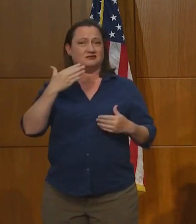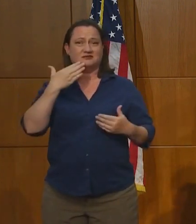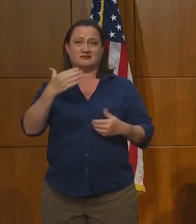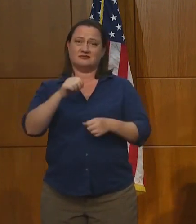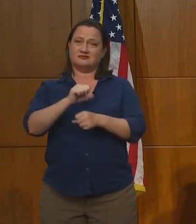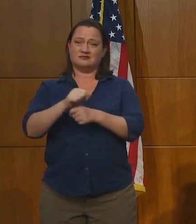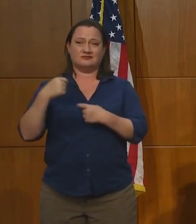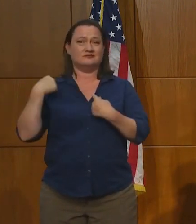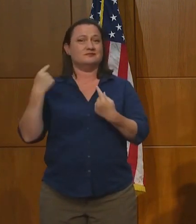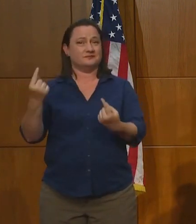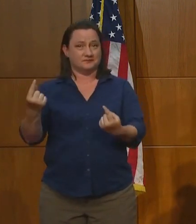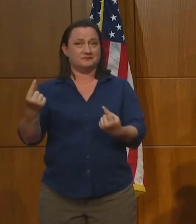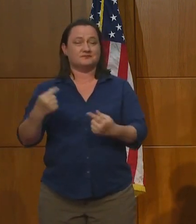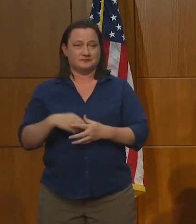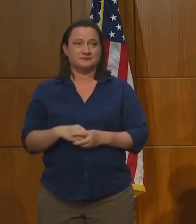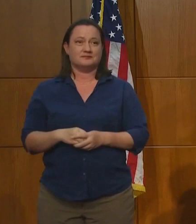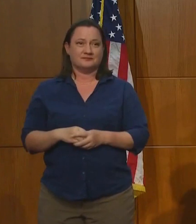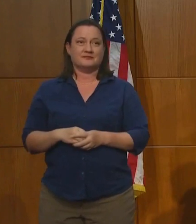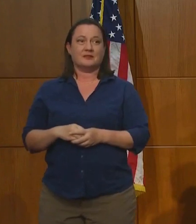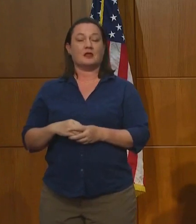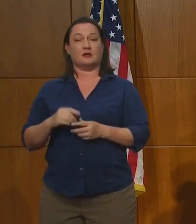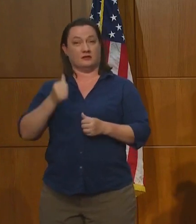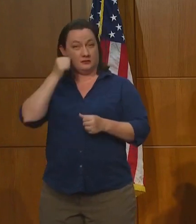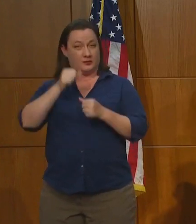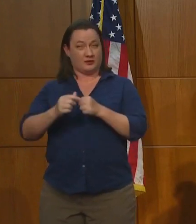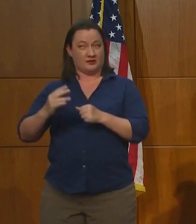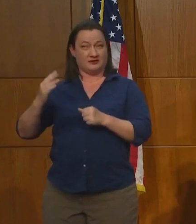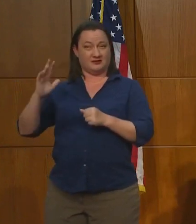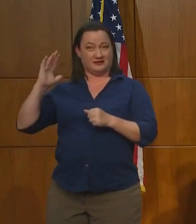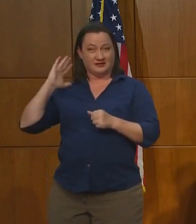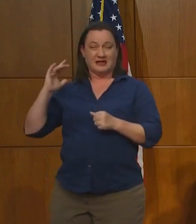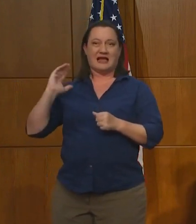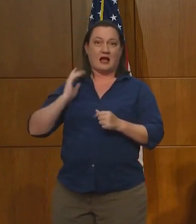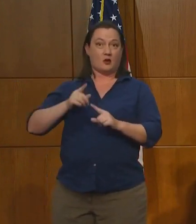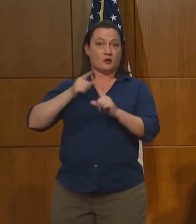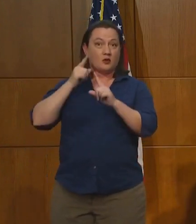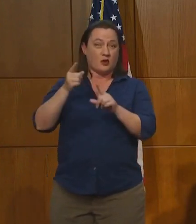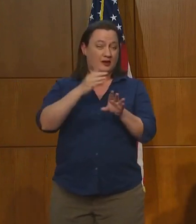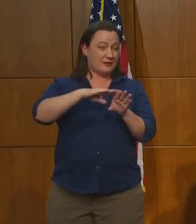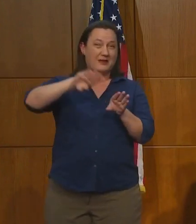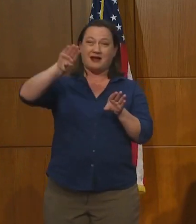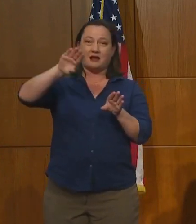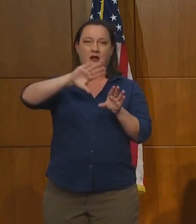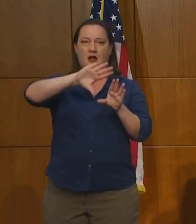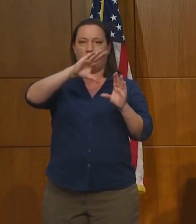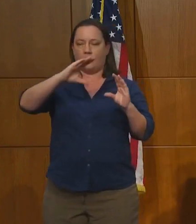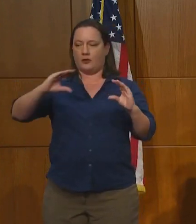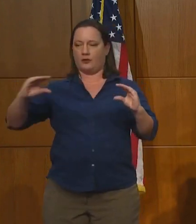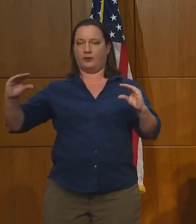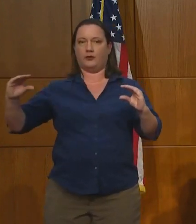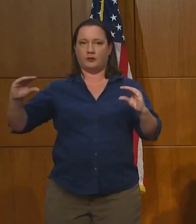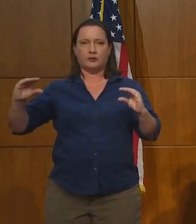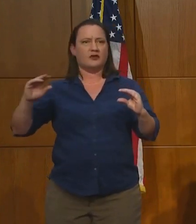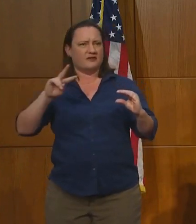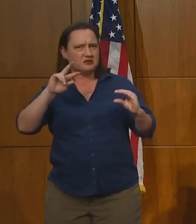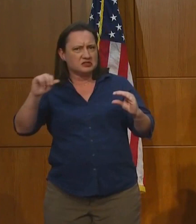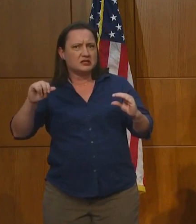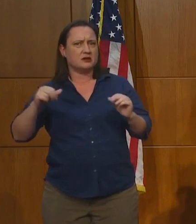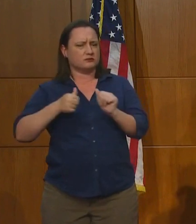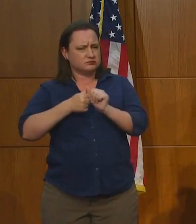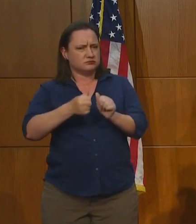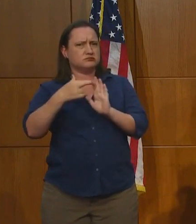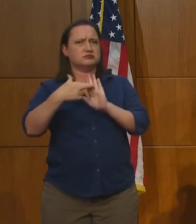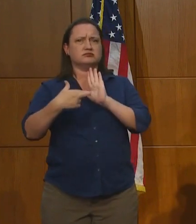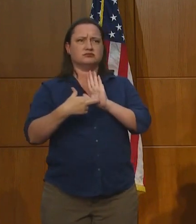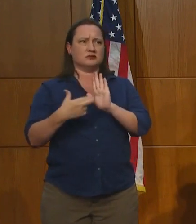you know, our intentions were to flatten that curve, and I think Virginia's really complied. And as I have